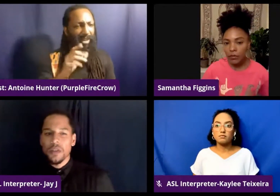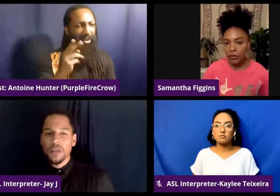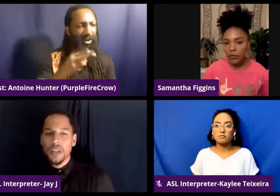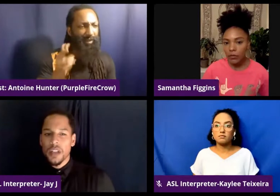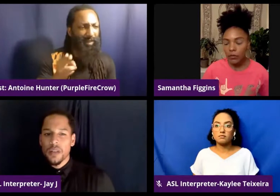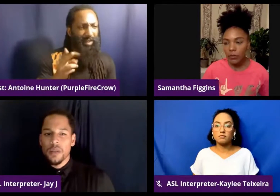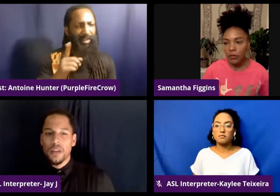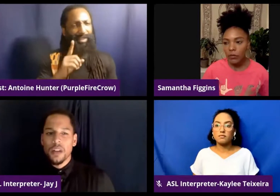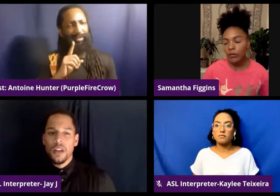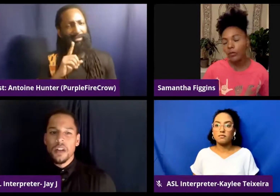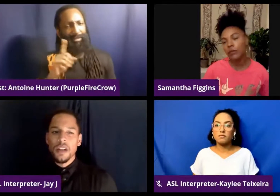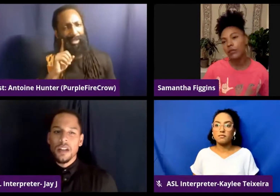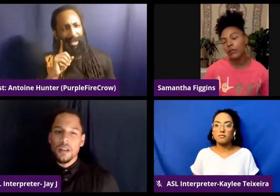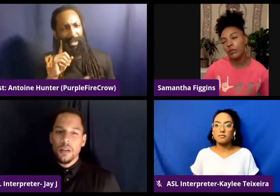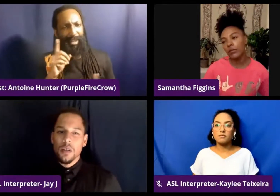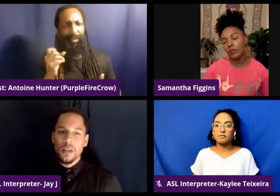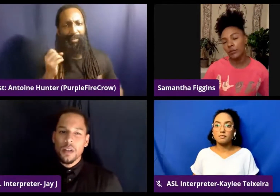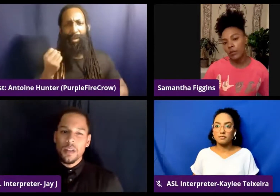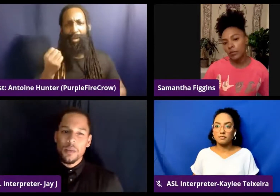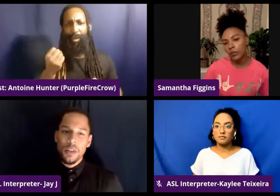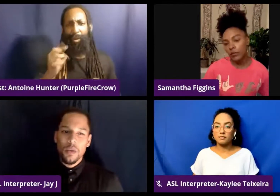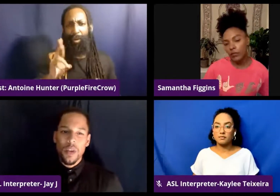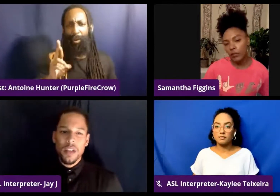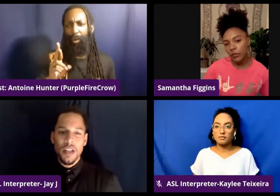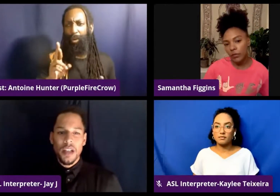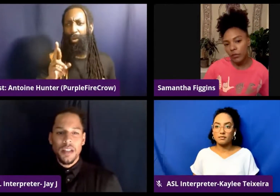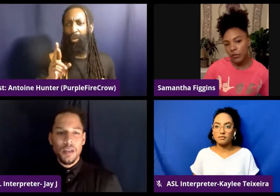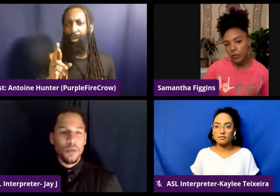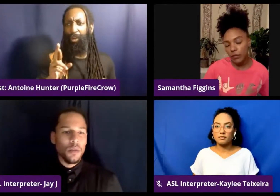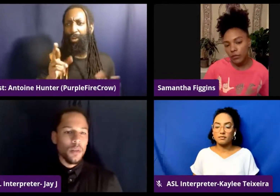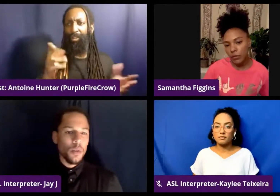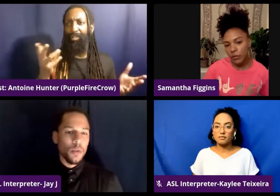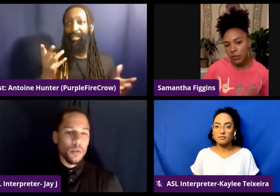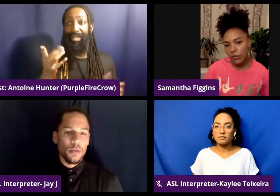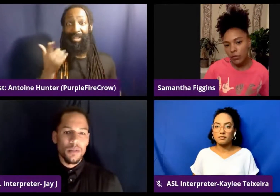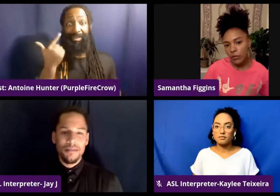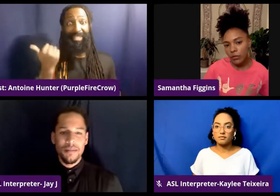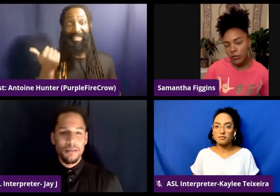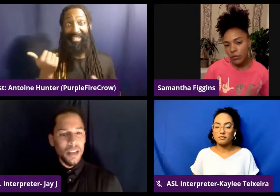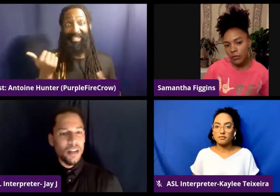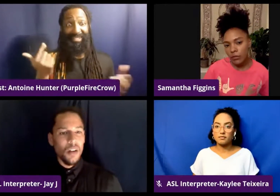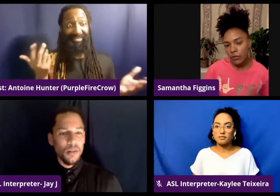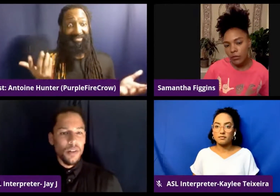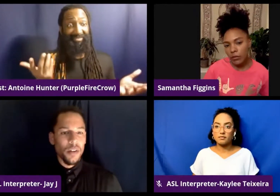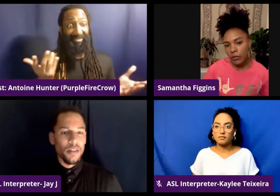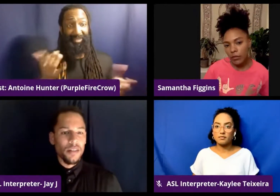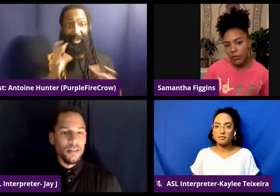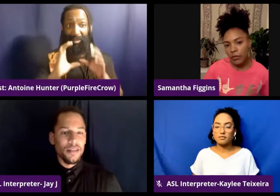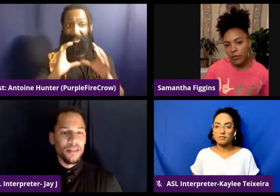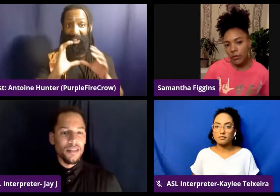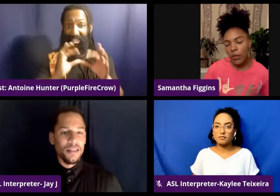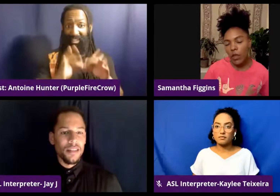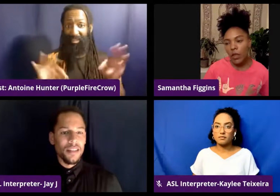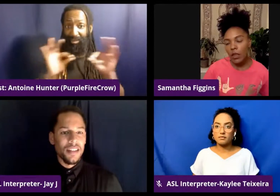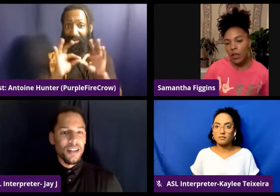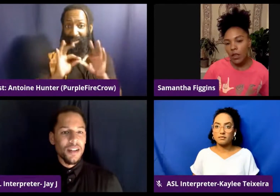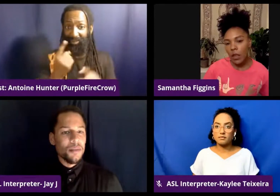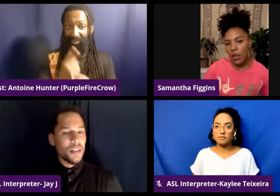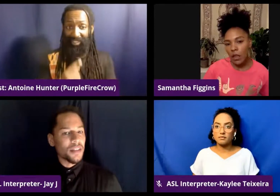really don't understand you, and they really don't recognize that you're being hard of hearing?